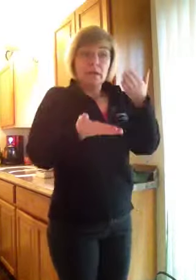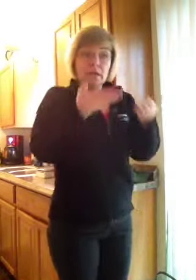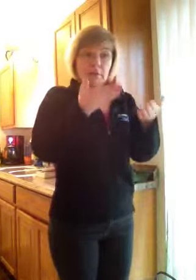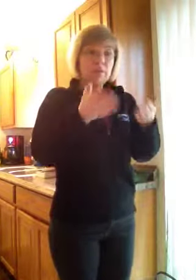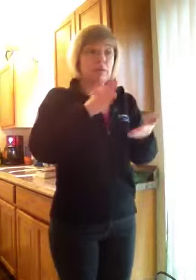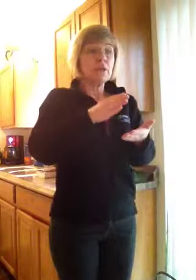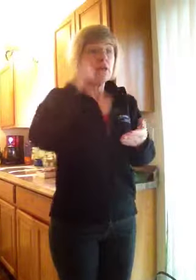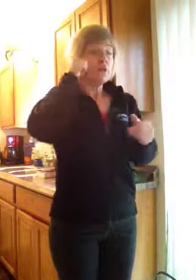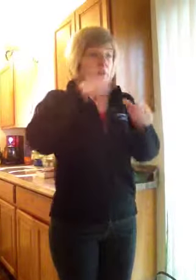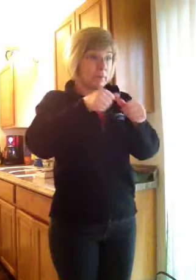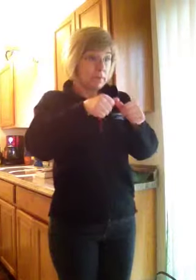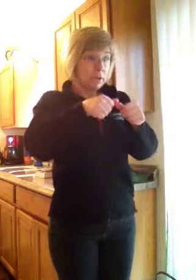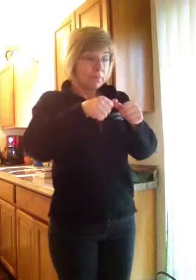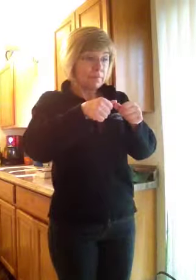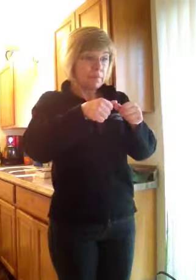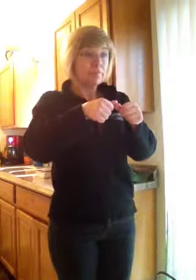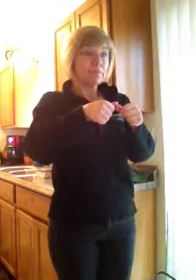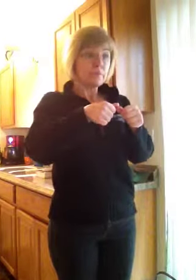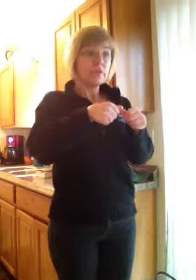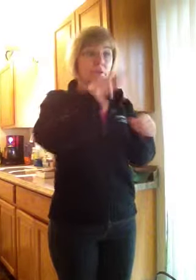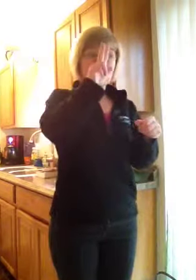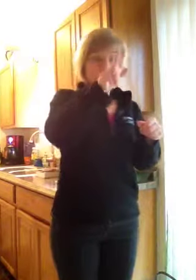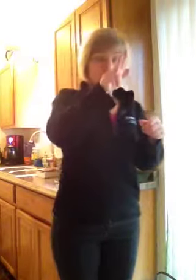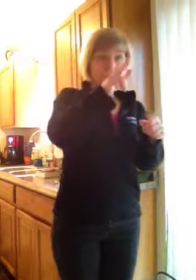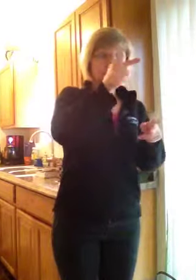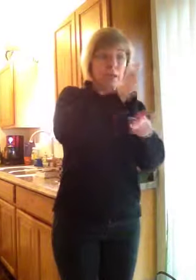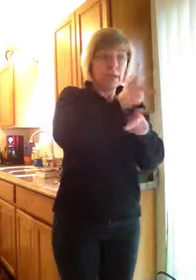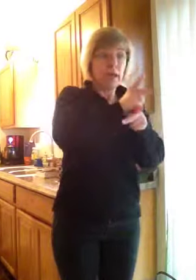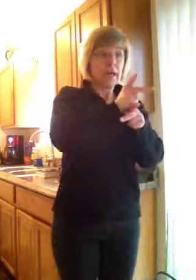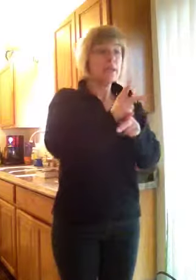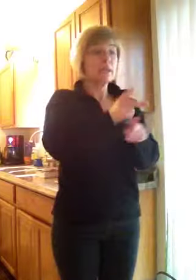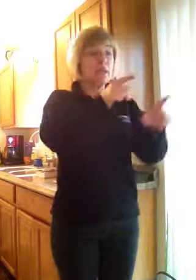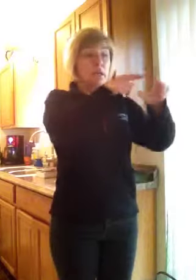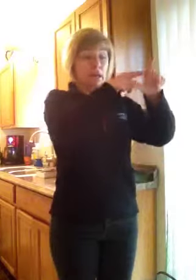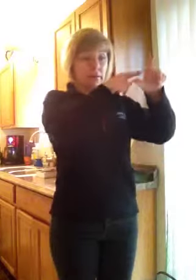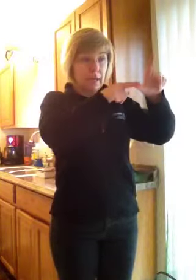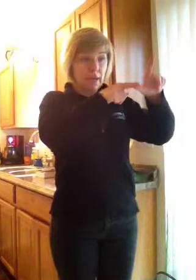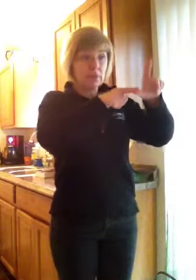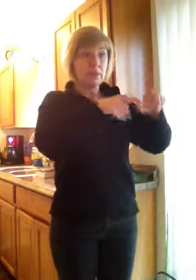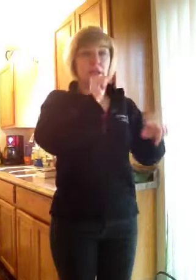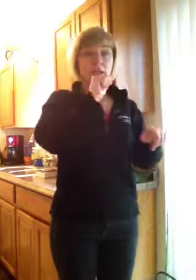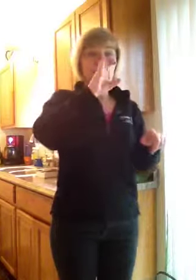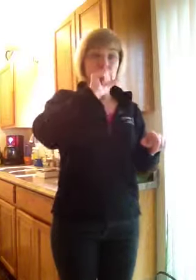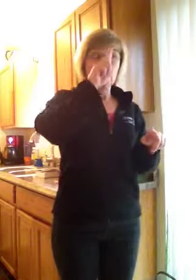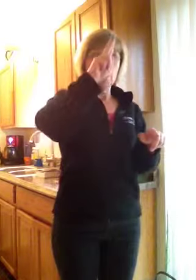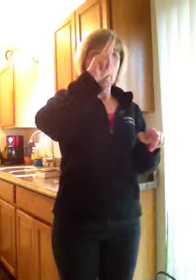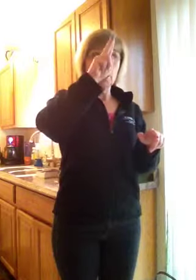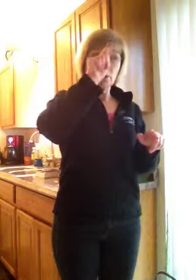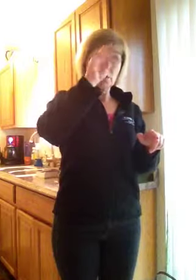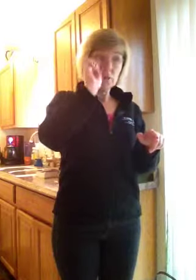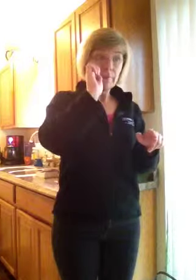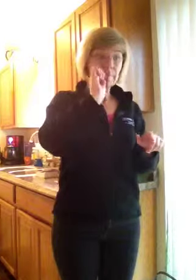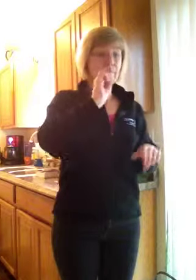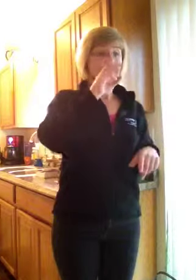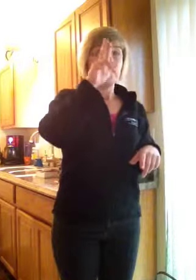there's 3 types of angles. There's right angles, acute angles, and obtuse angles. Well, watch what happens if